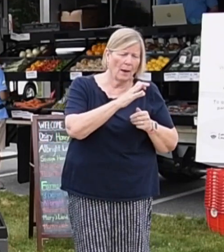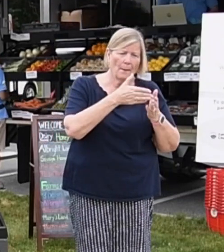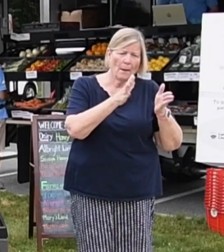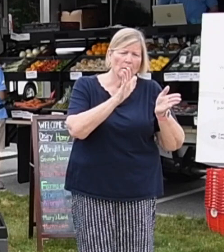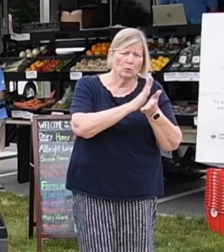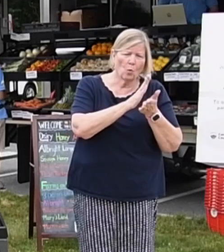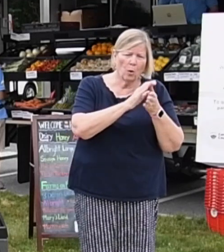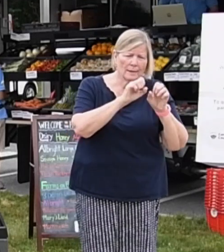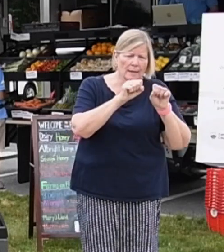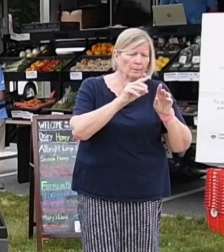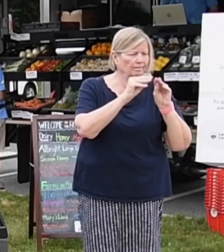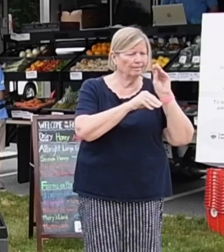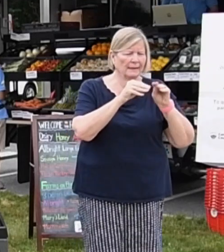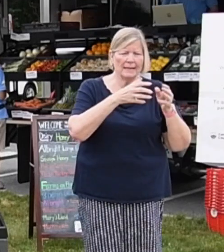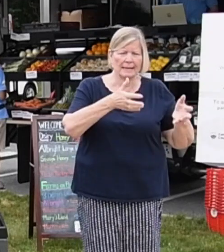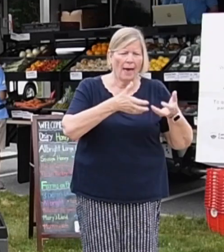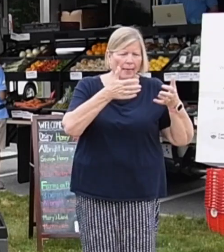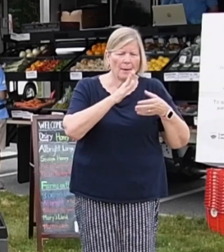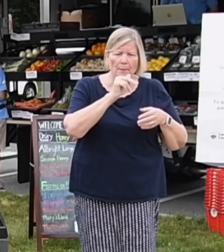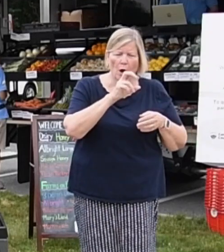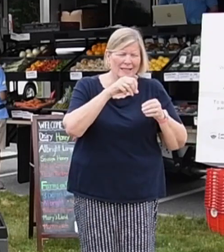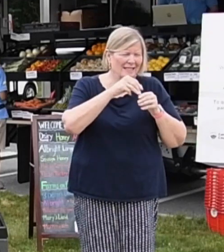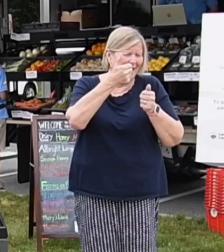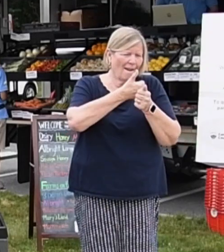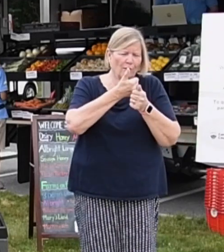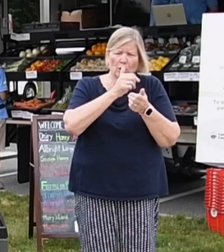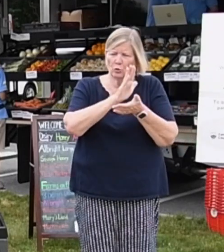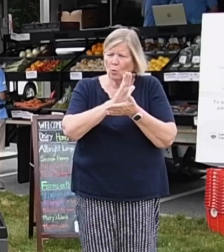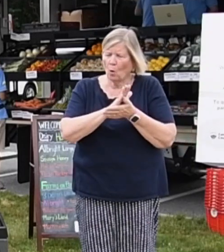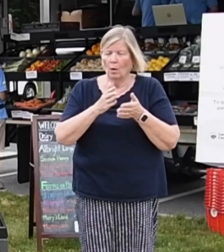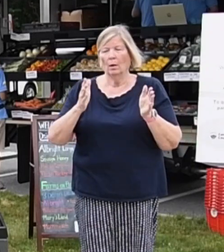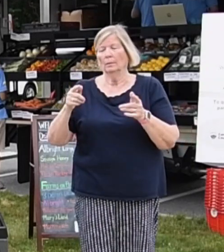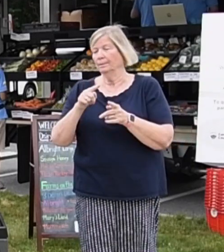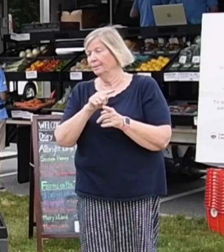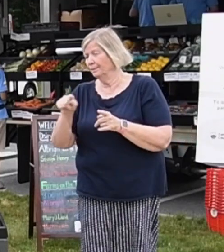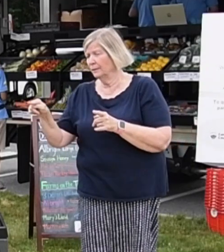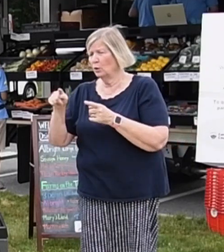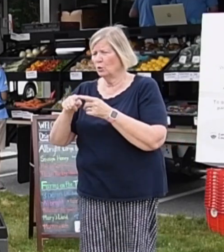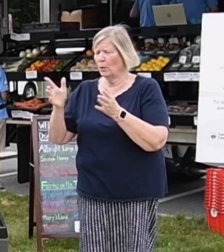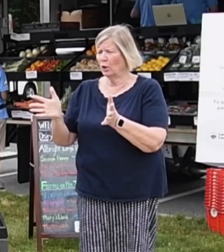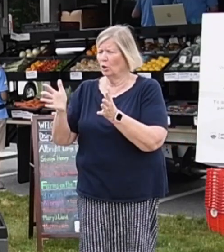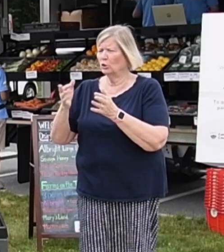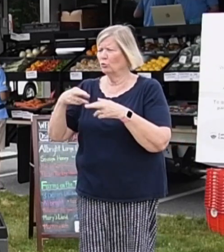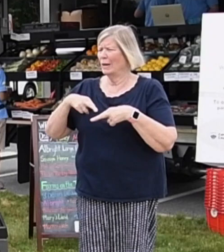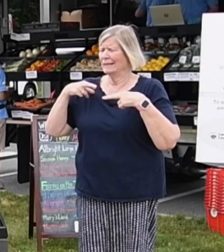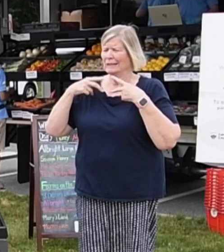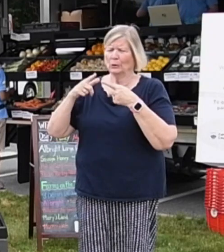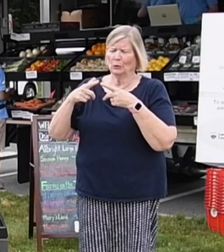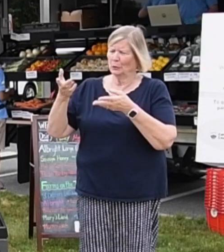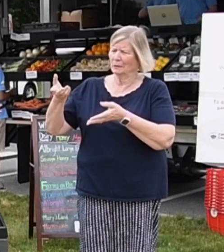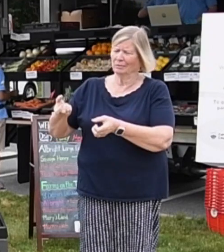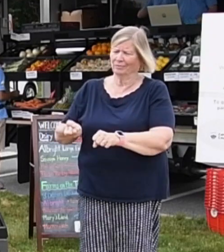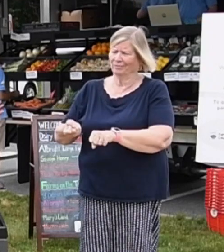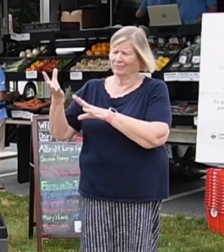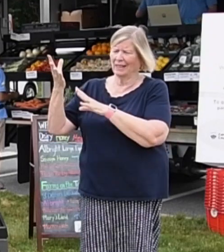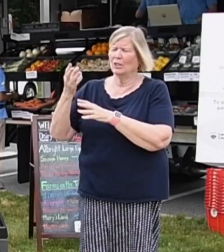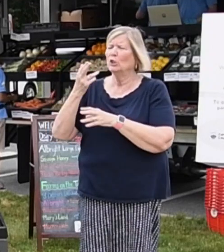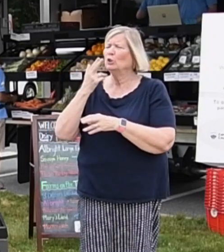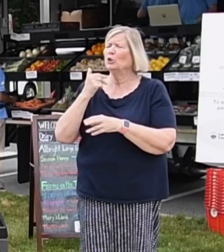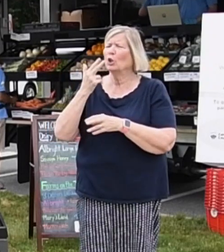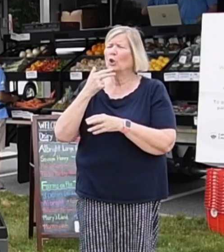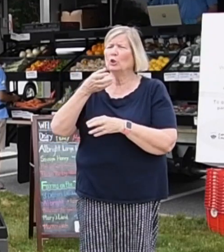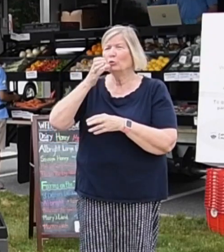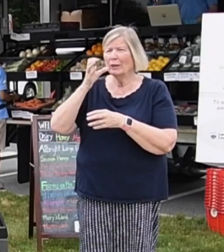System to install salad bars in every school, to encouraging residents to swap out those sugary drinks for something a little bit